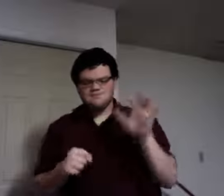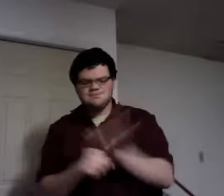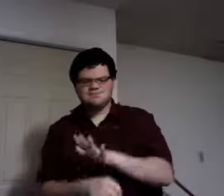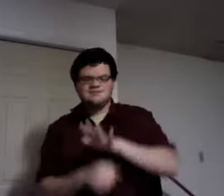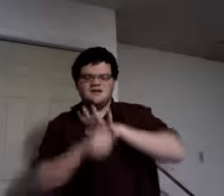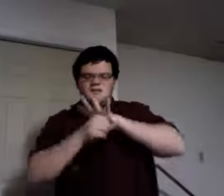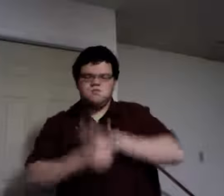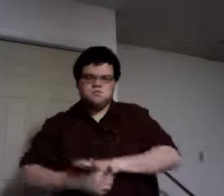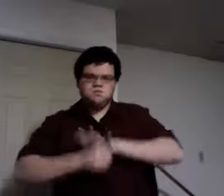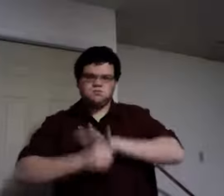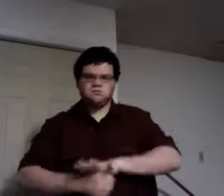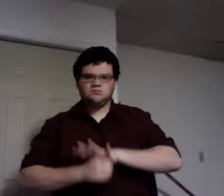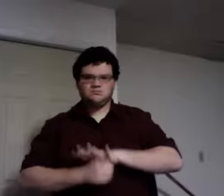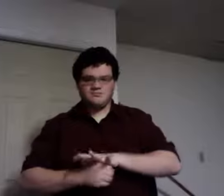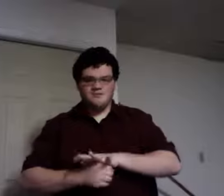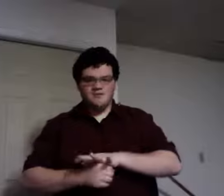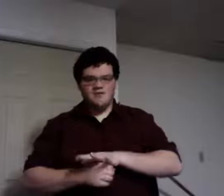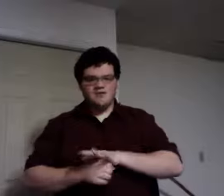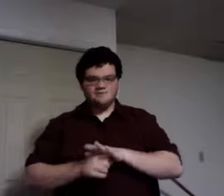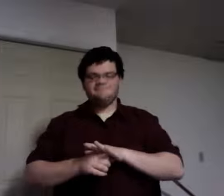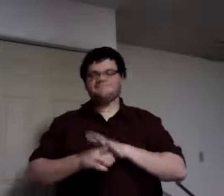outward pressure to balance what is now a star.